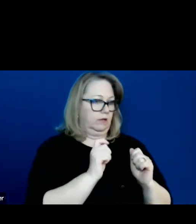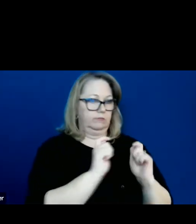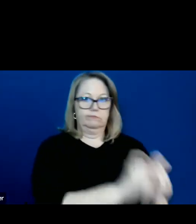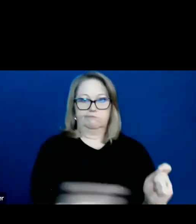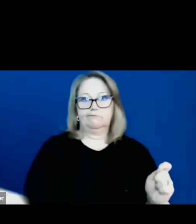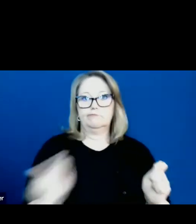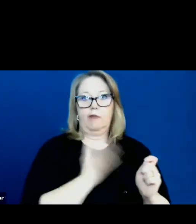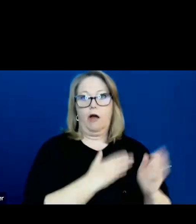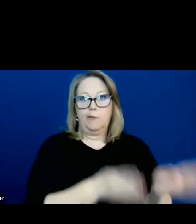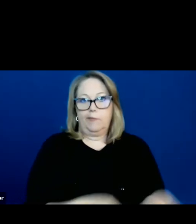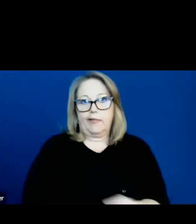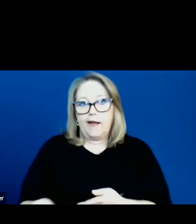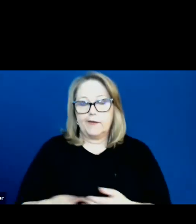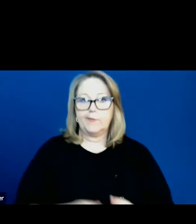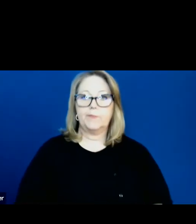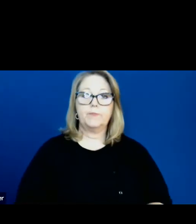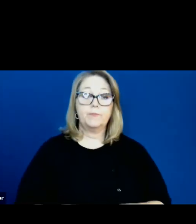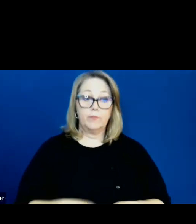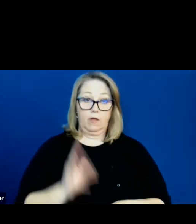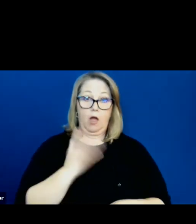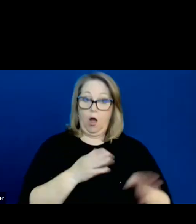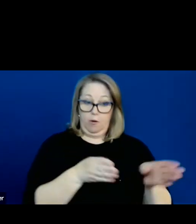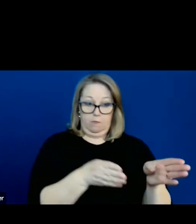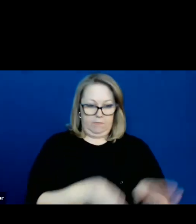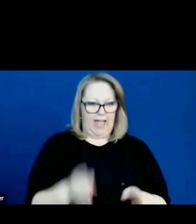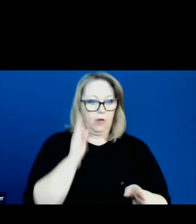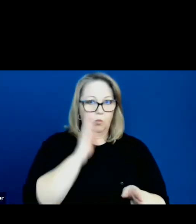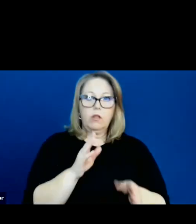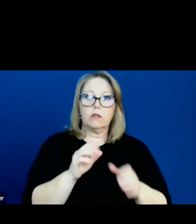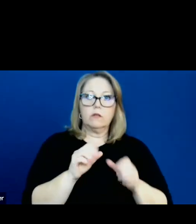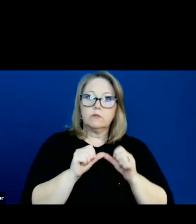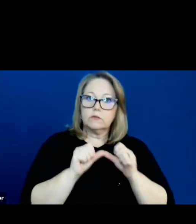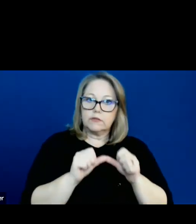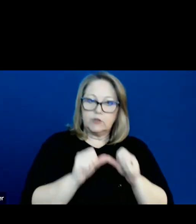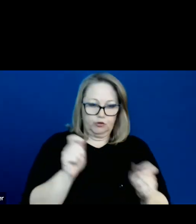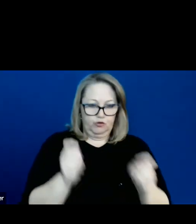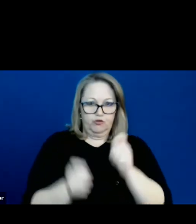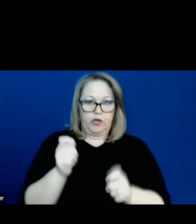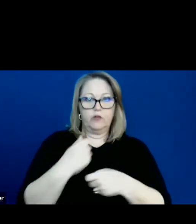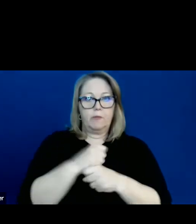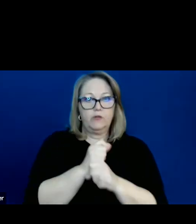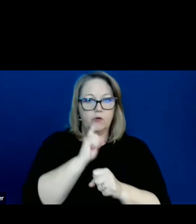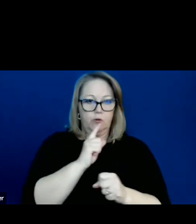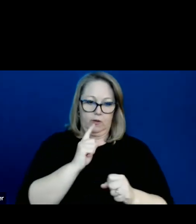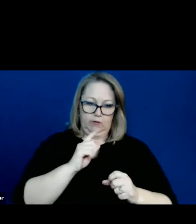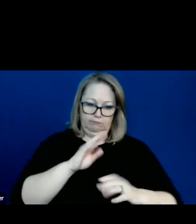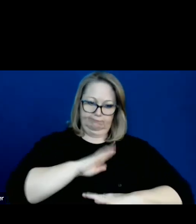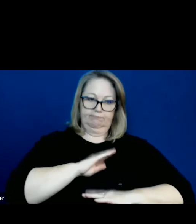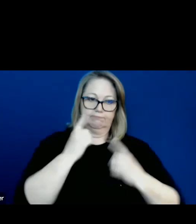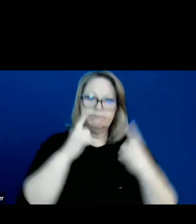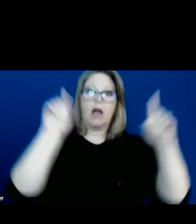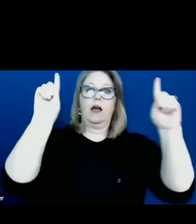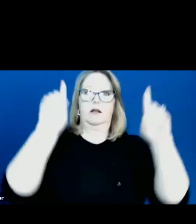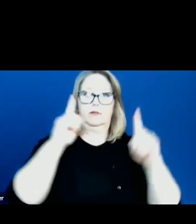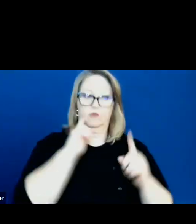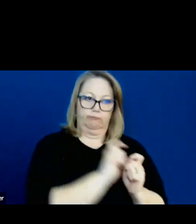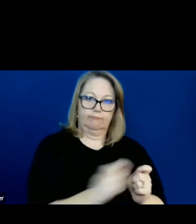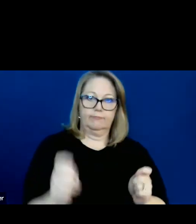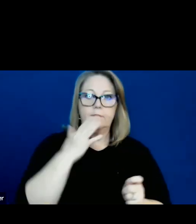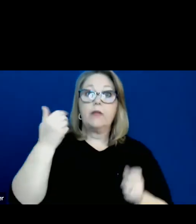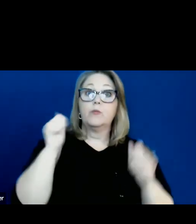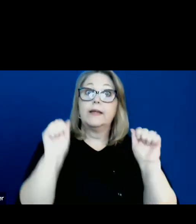flexible to ensure a proper and robust COVID-19 vaccine response. We will continue to apply a